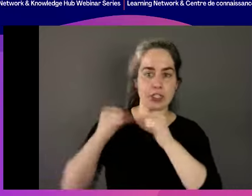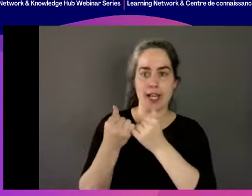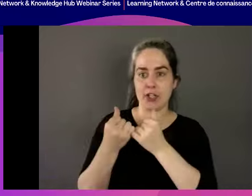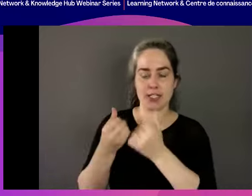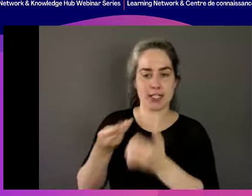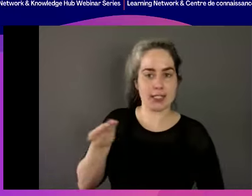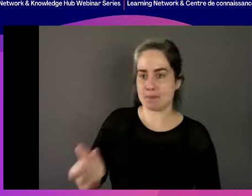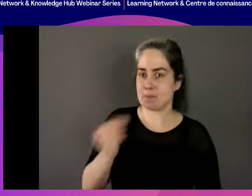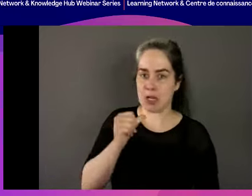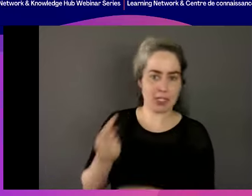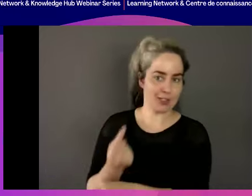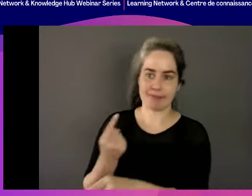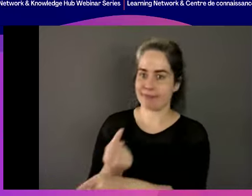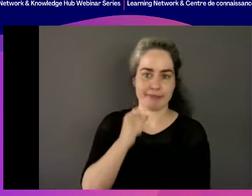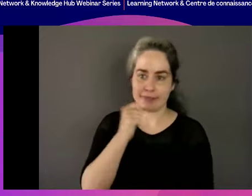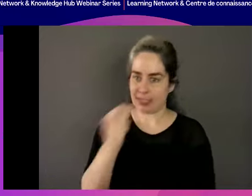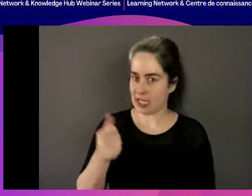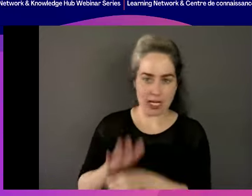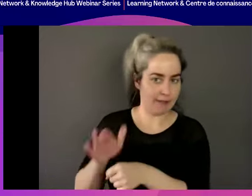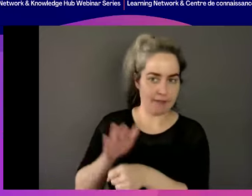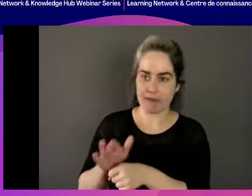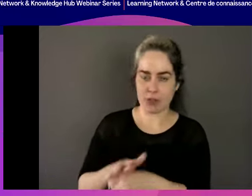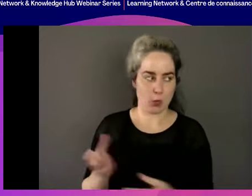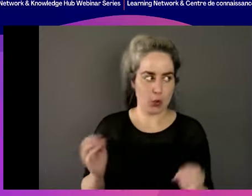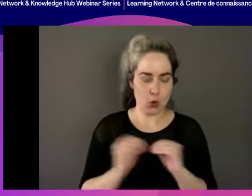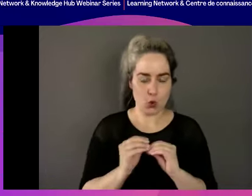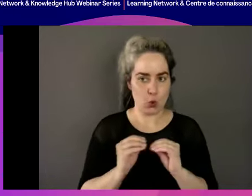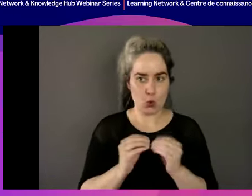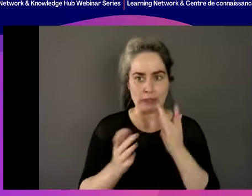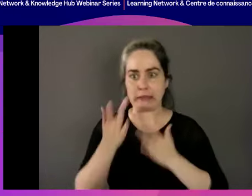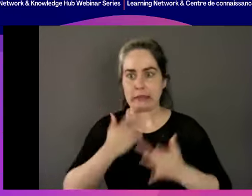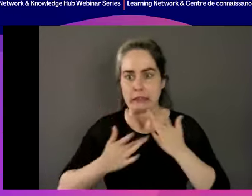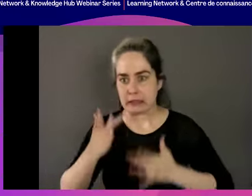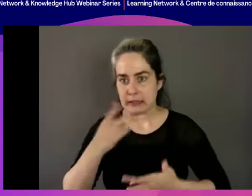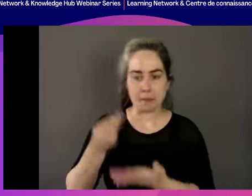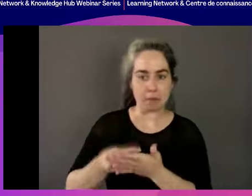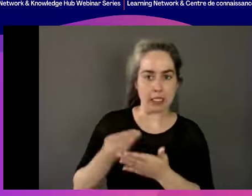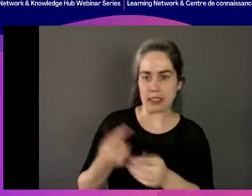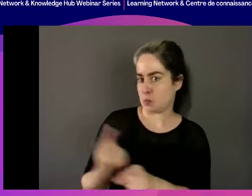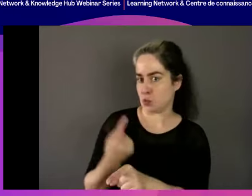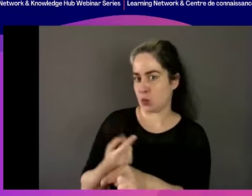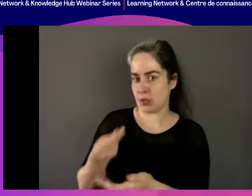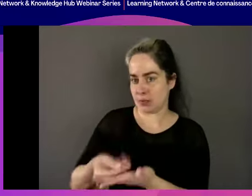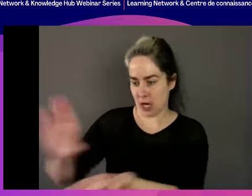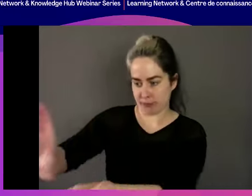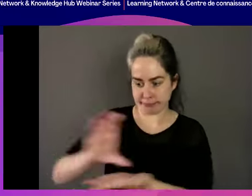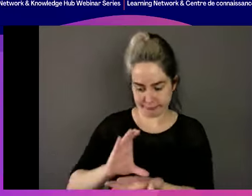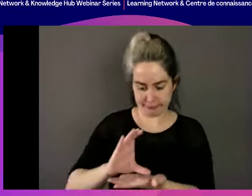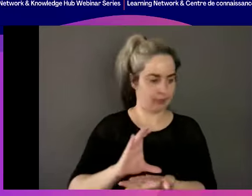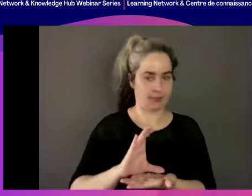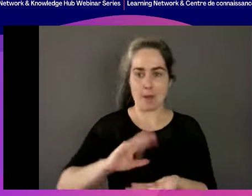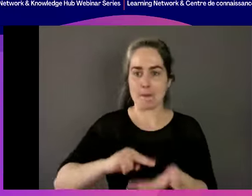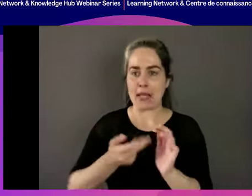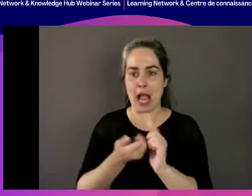with no funding, appropriate funding, nobody can address the problem